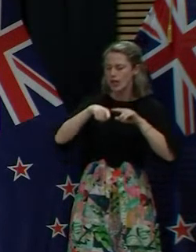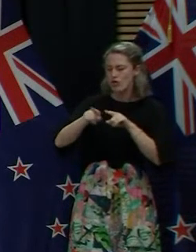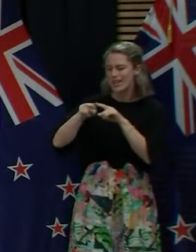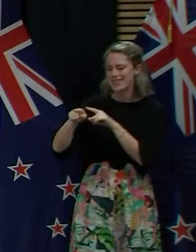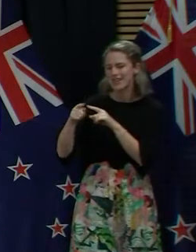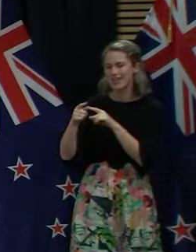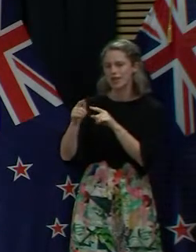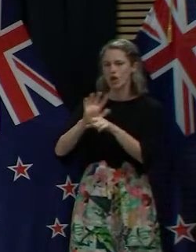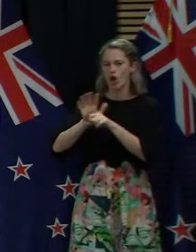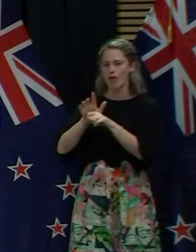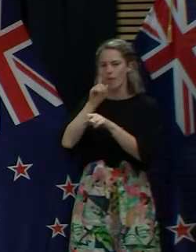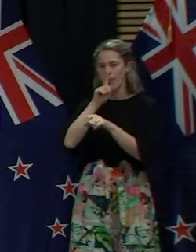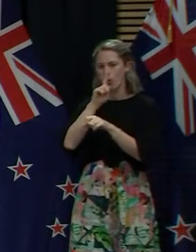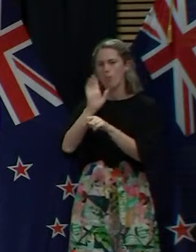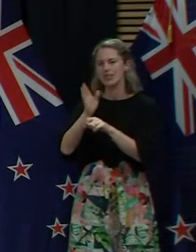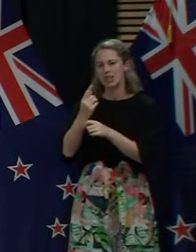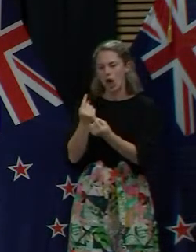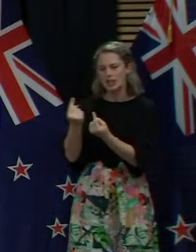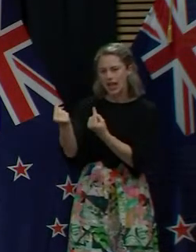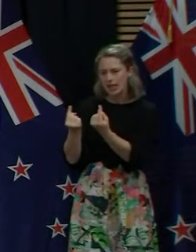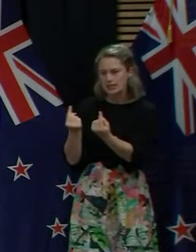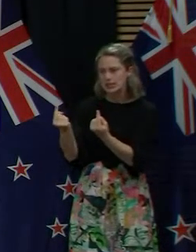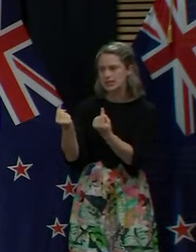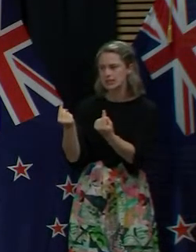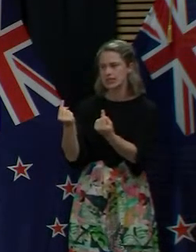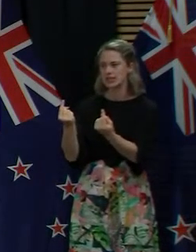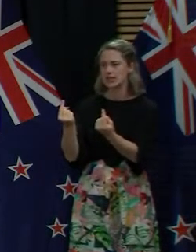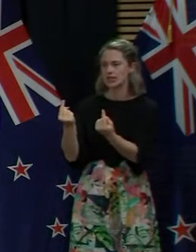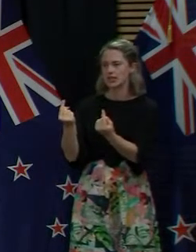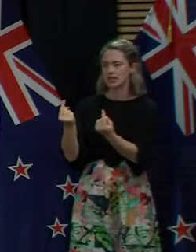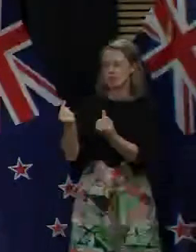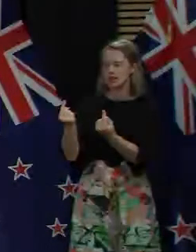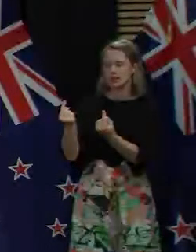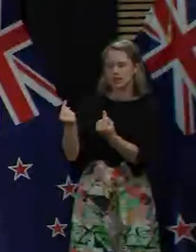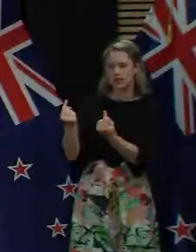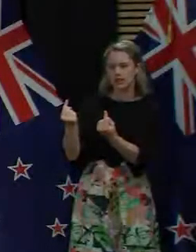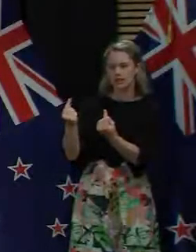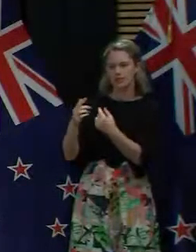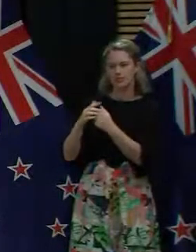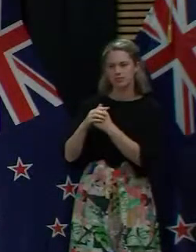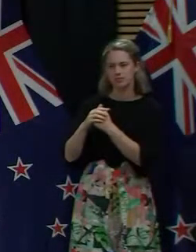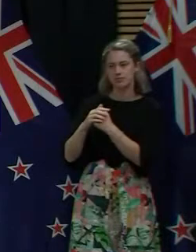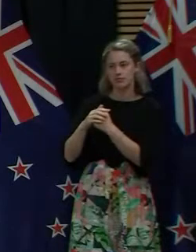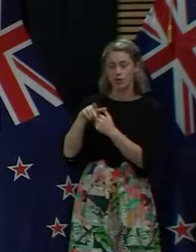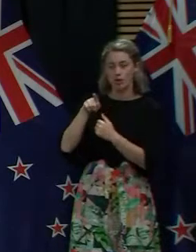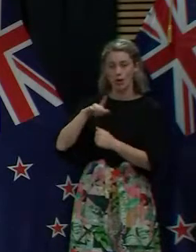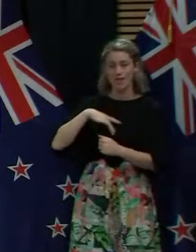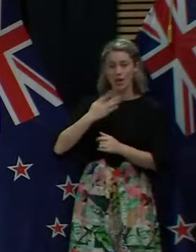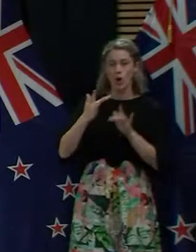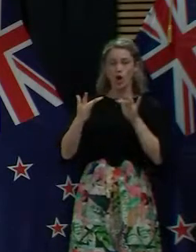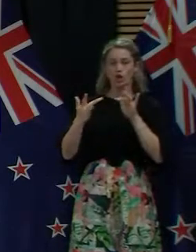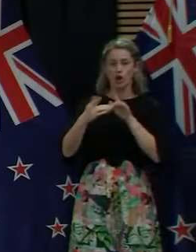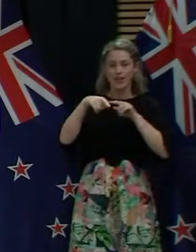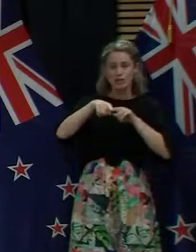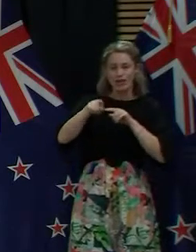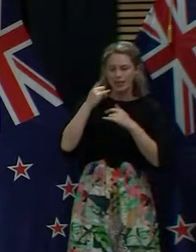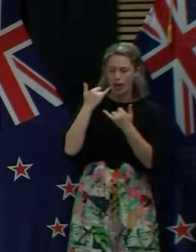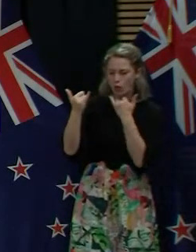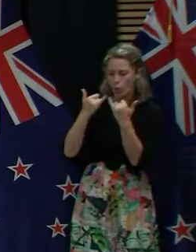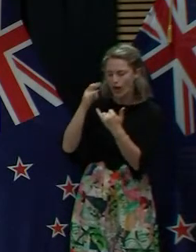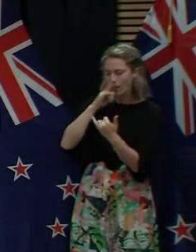isolation, in any scenario, under any vaccination threshold. Are you confident that contact tracing can keep up with Delta even